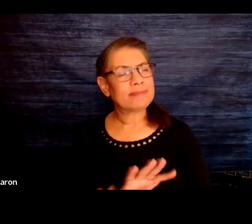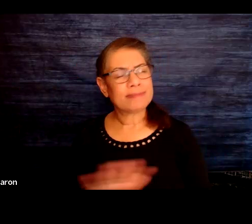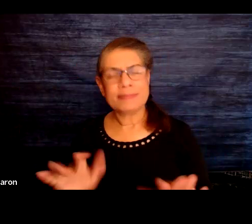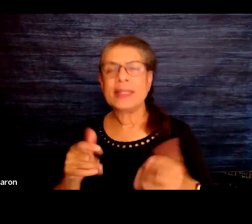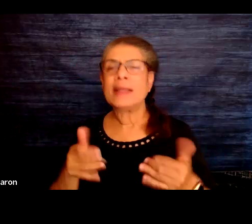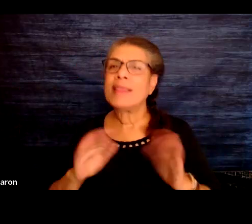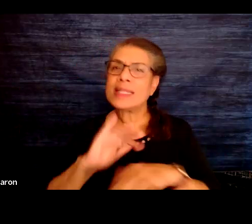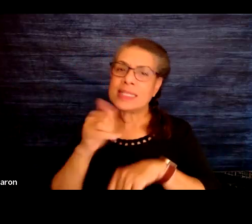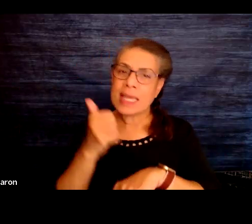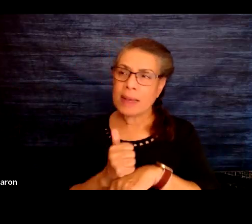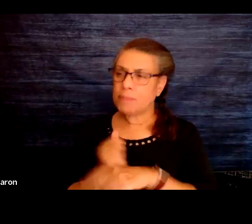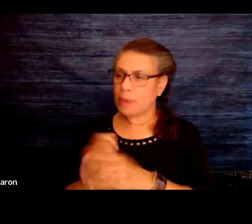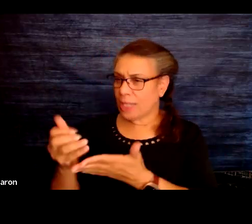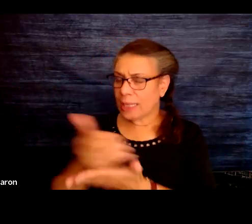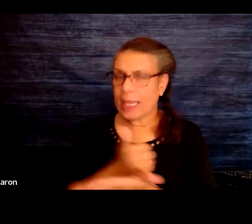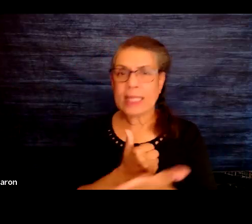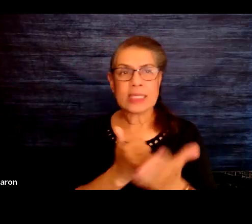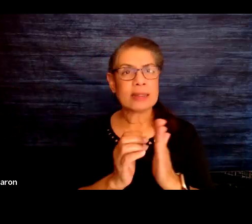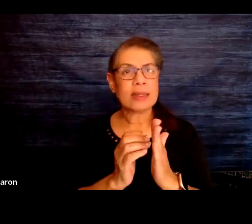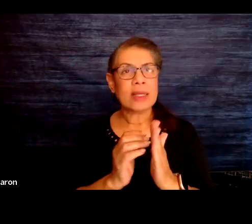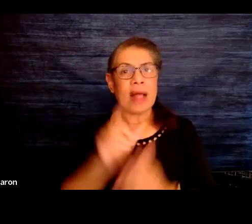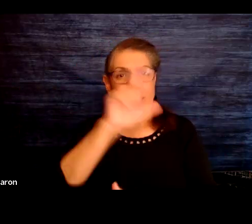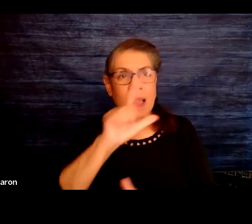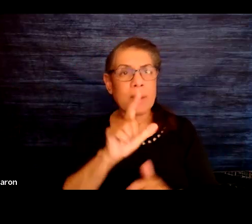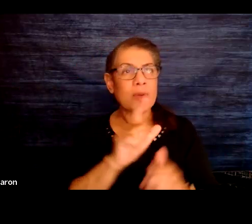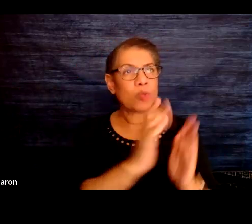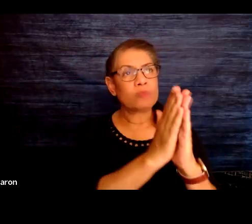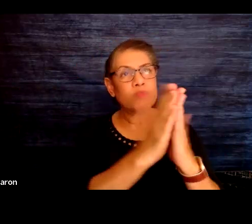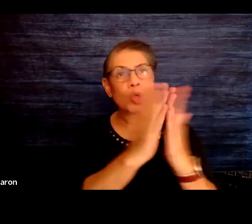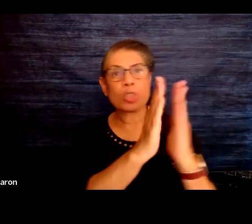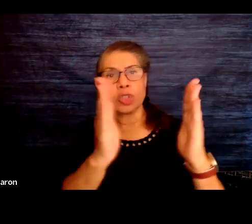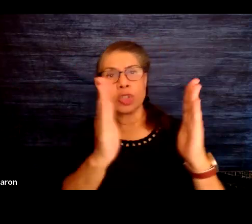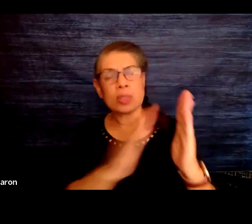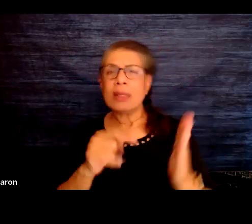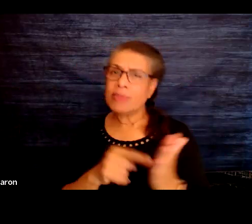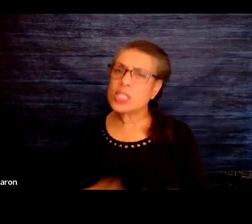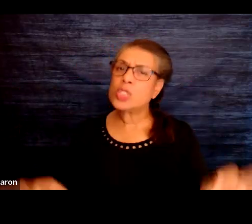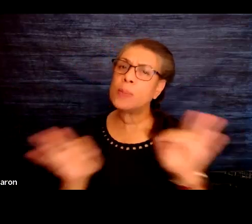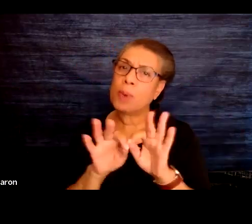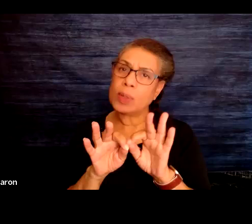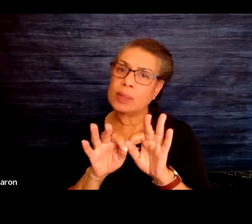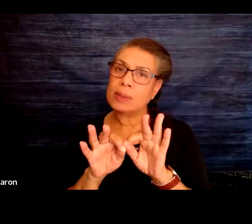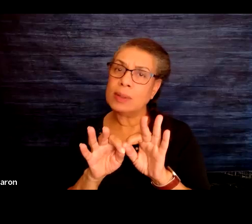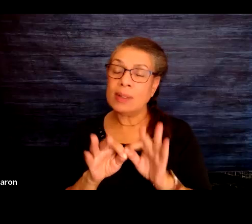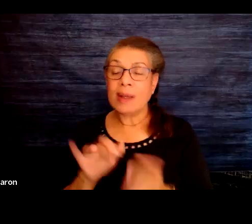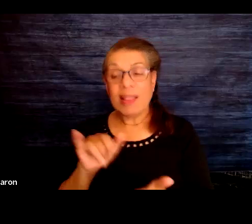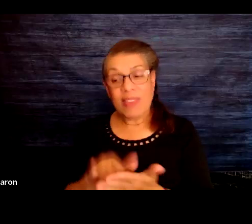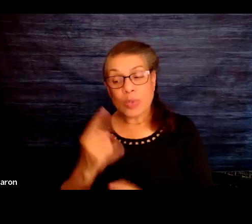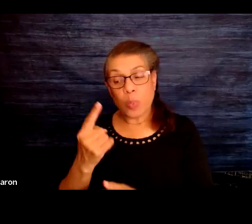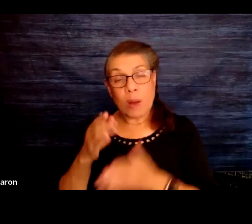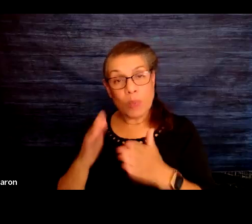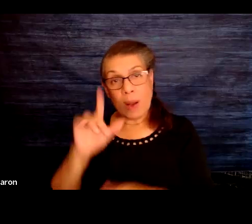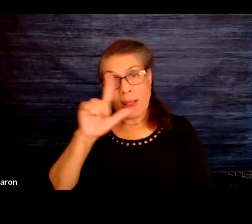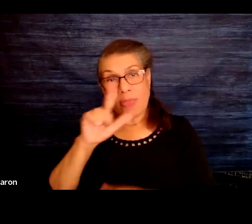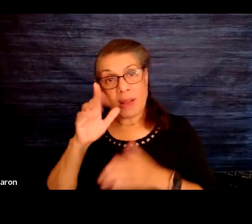that curating and collecting libraries that reflect our students is valuable work, though just one of the many ways